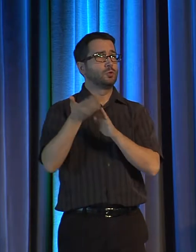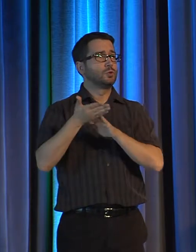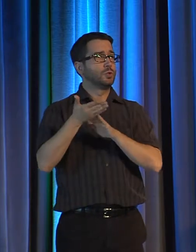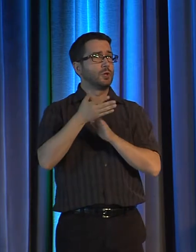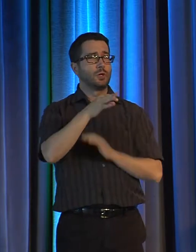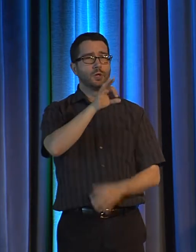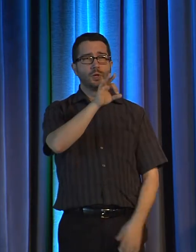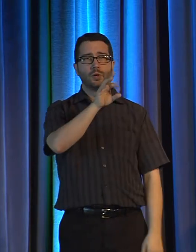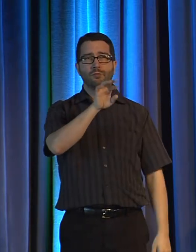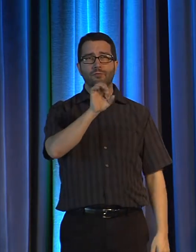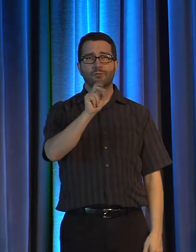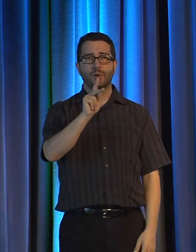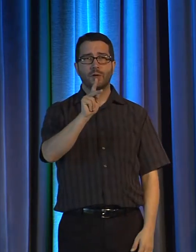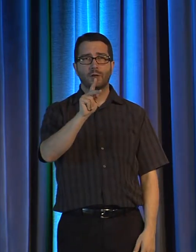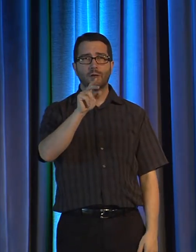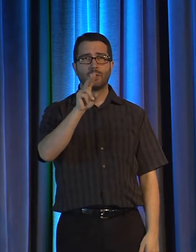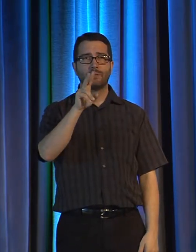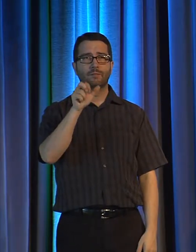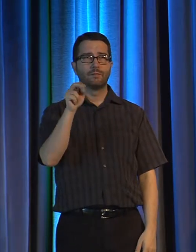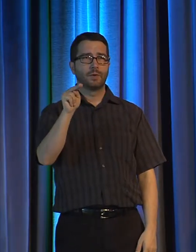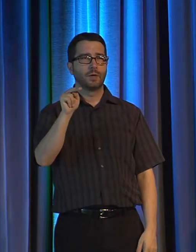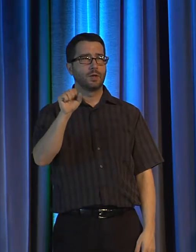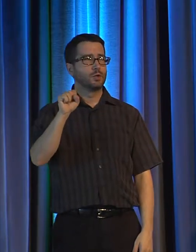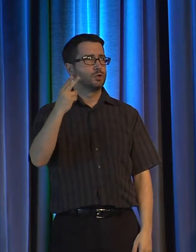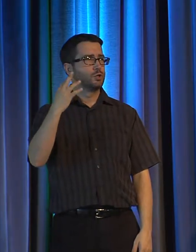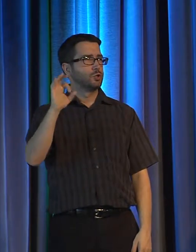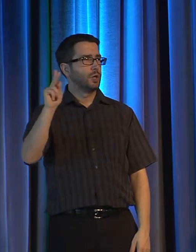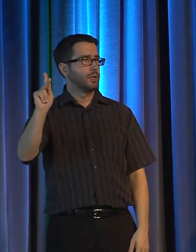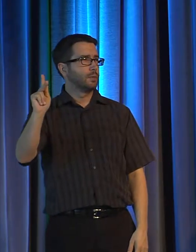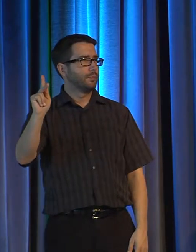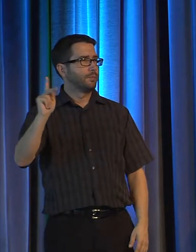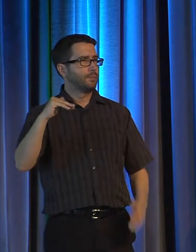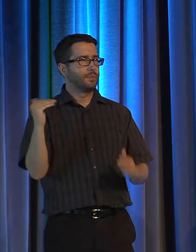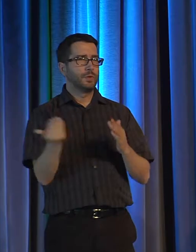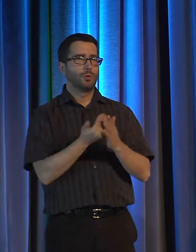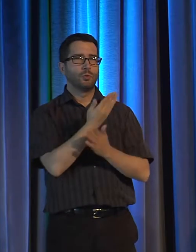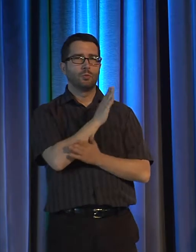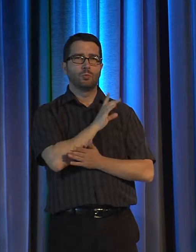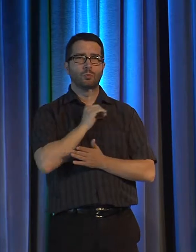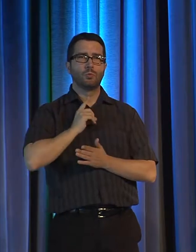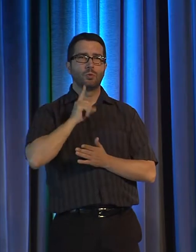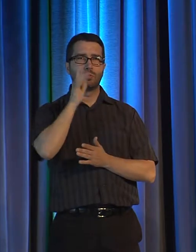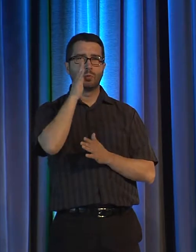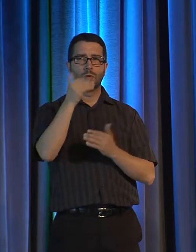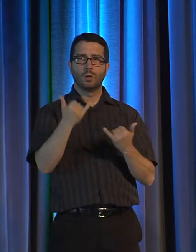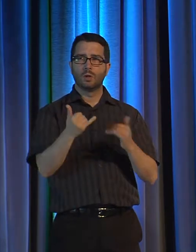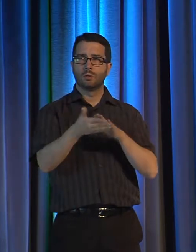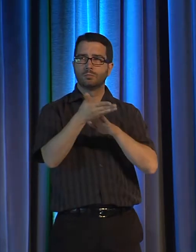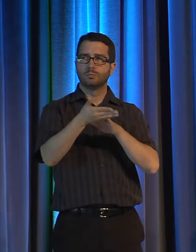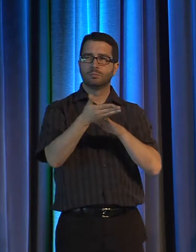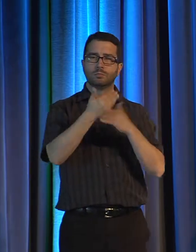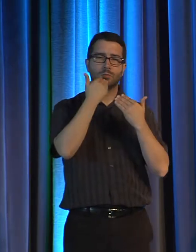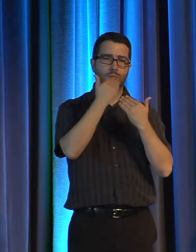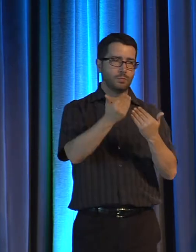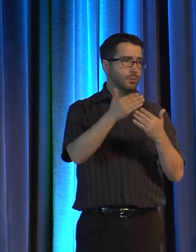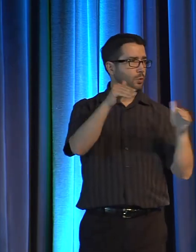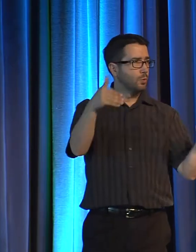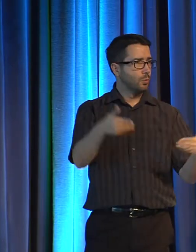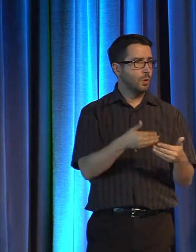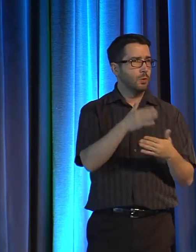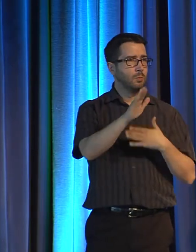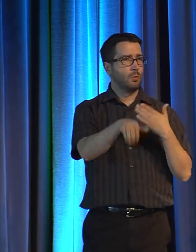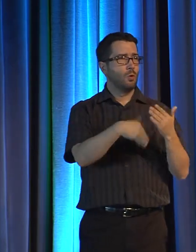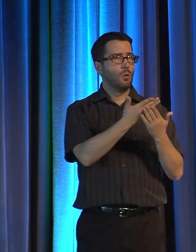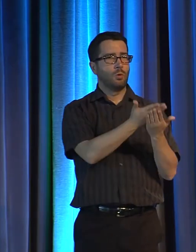Frank Van Schaik, who's a new board member and came in to serve as chair. So welcome to all of you. And